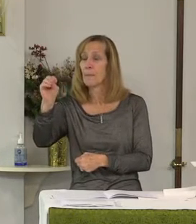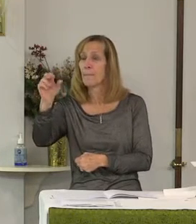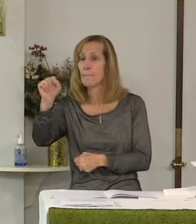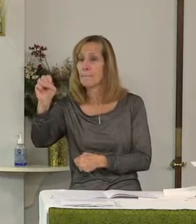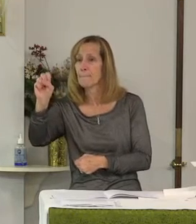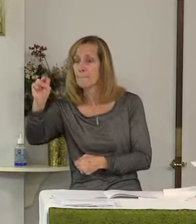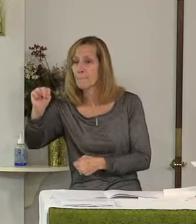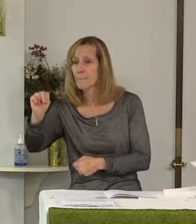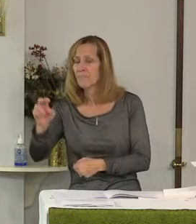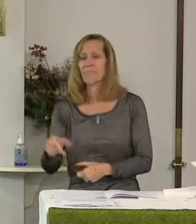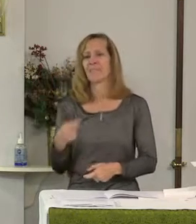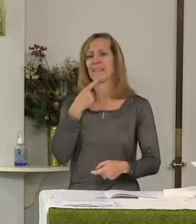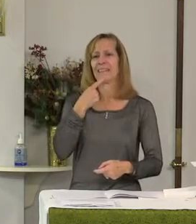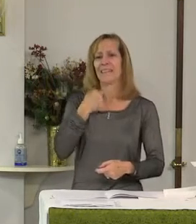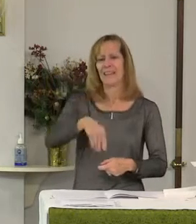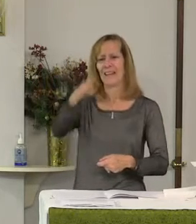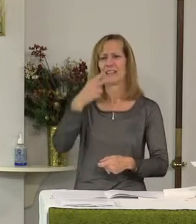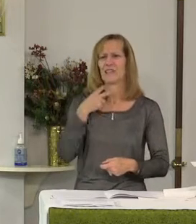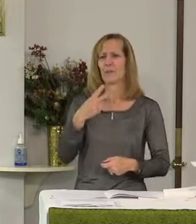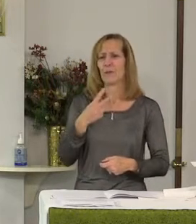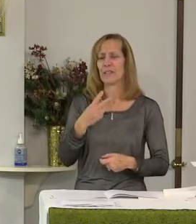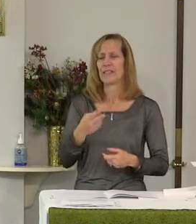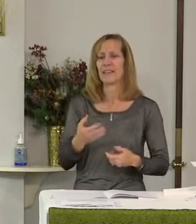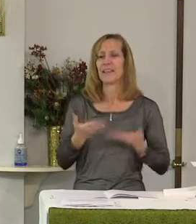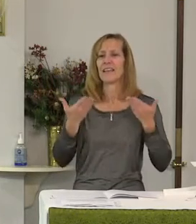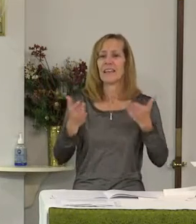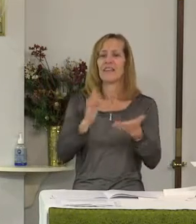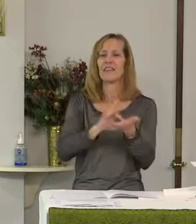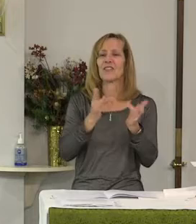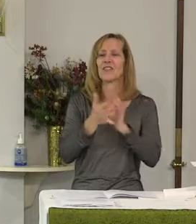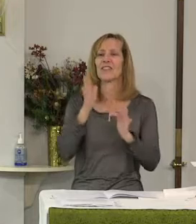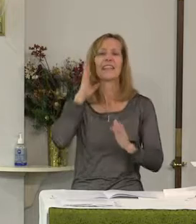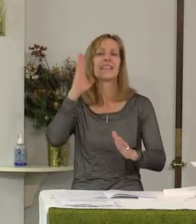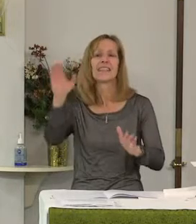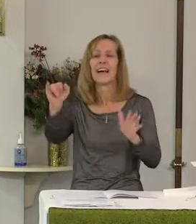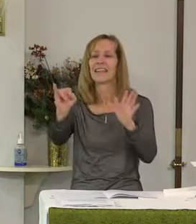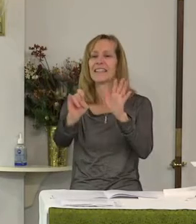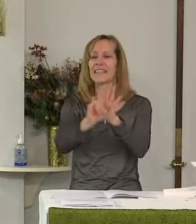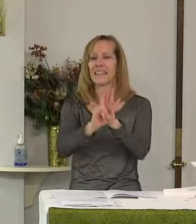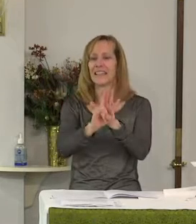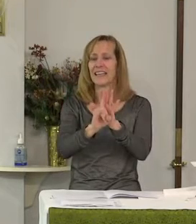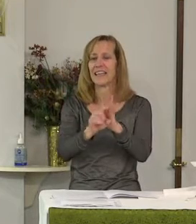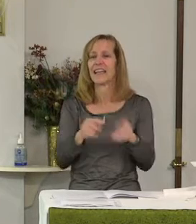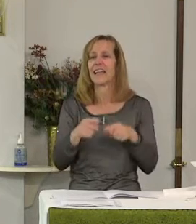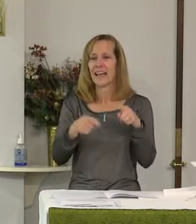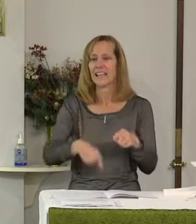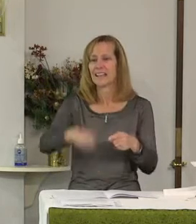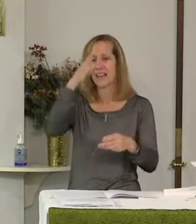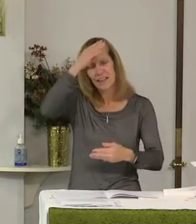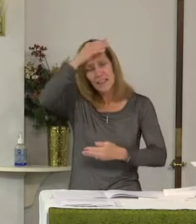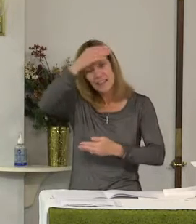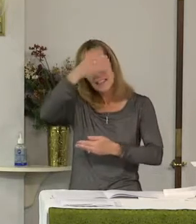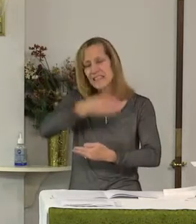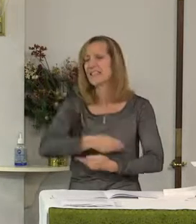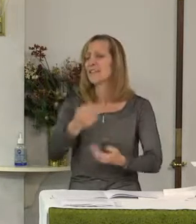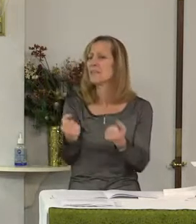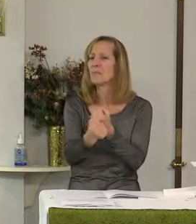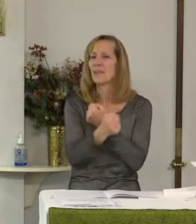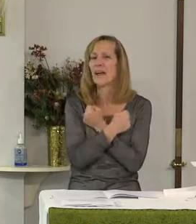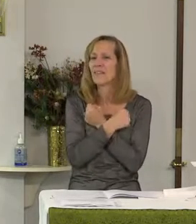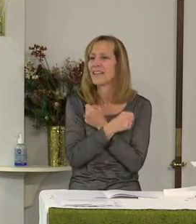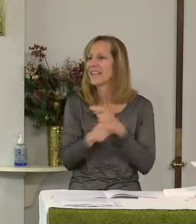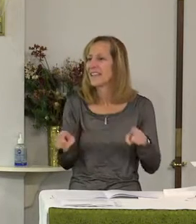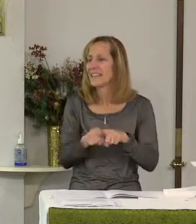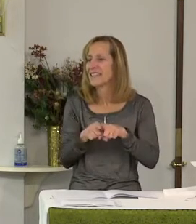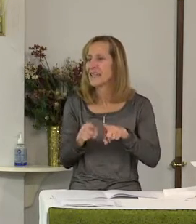And then God's voice, giving Jesus his identity as God's beloved son, just as at